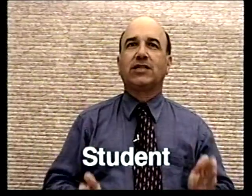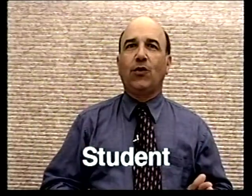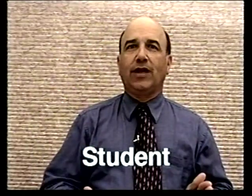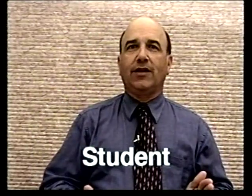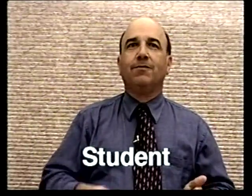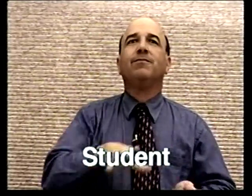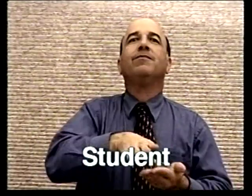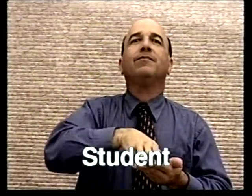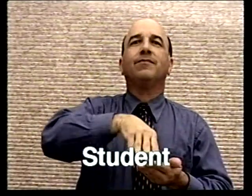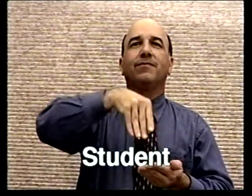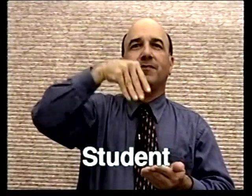Student.